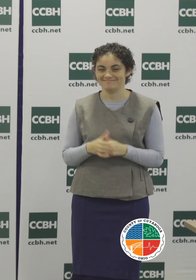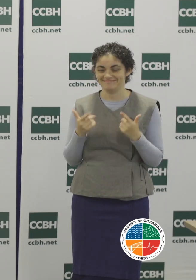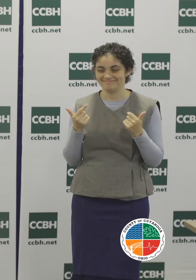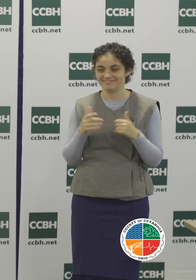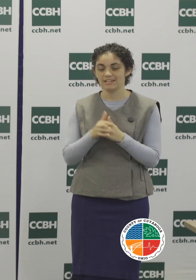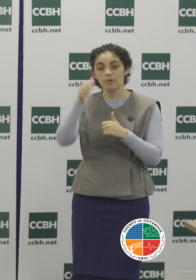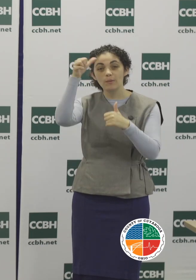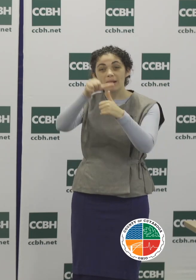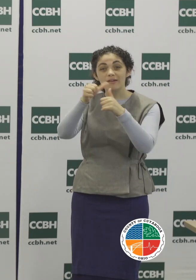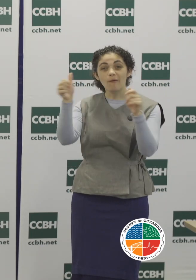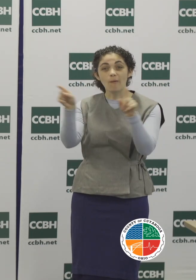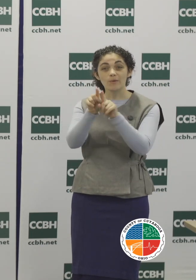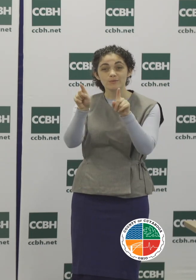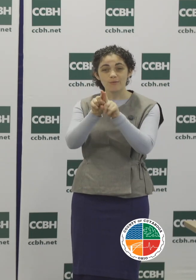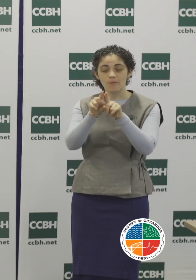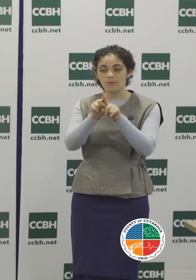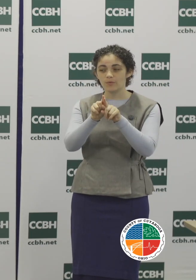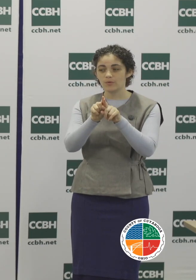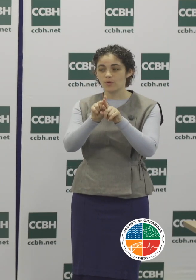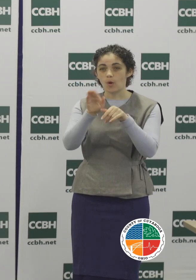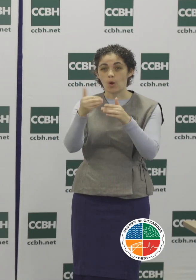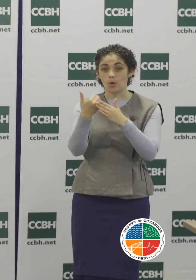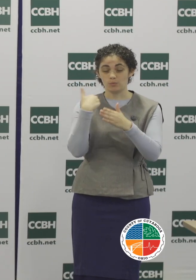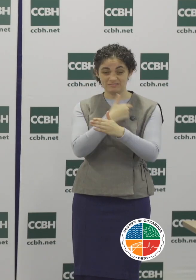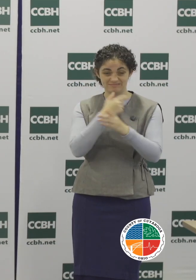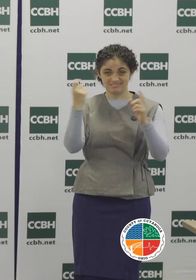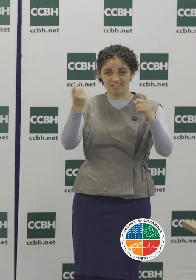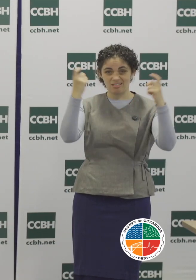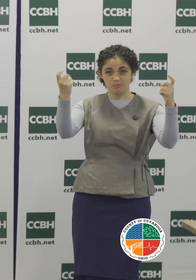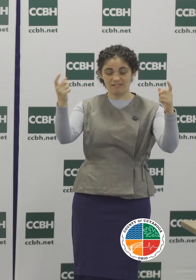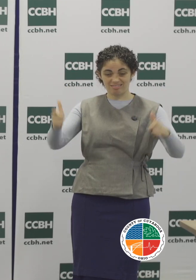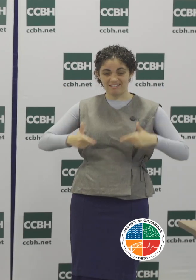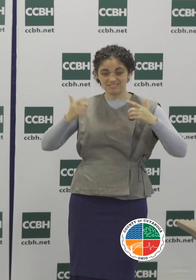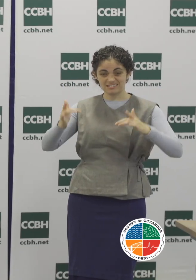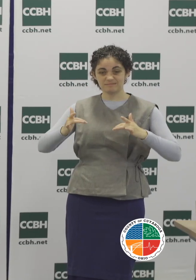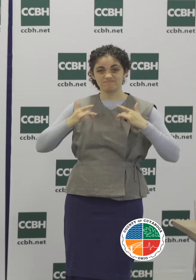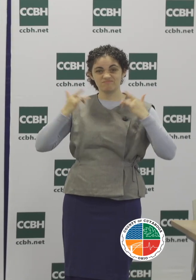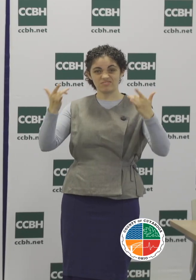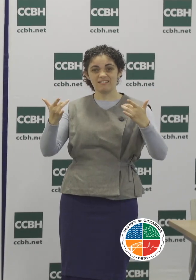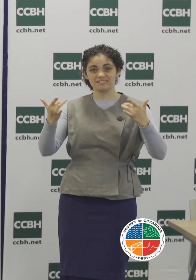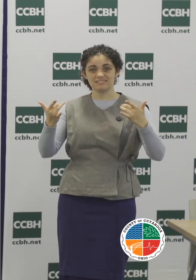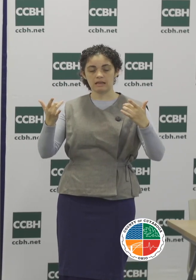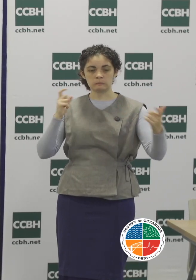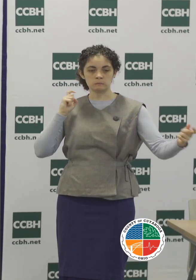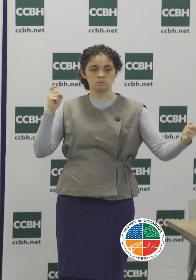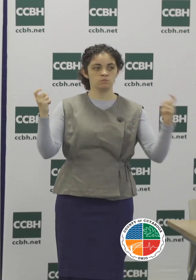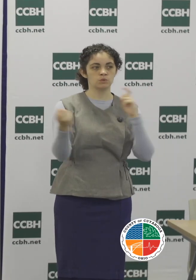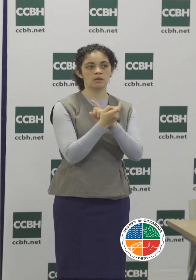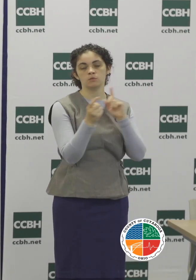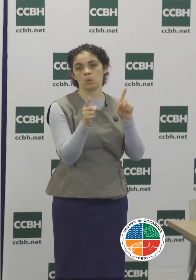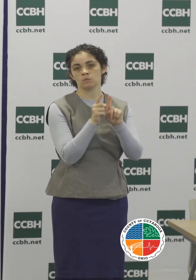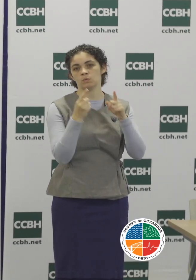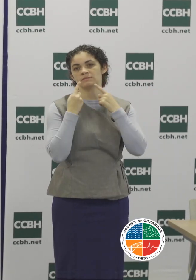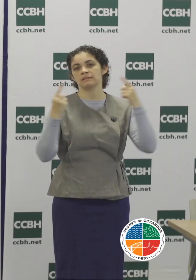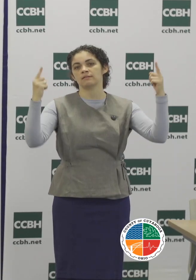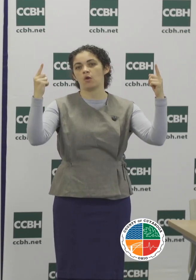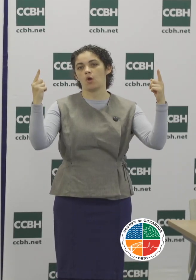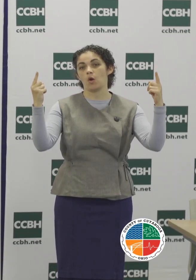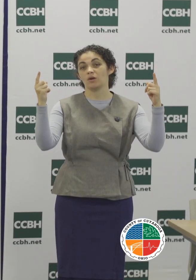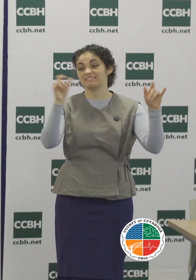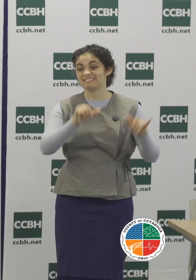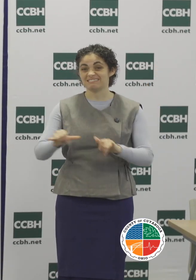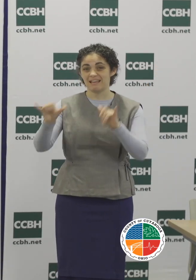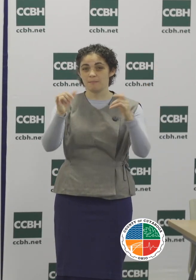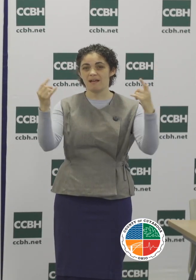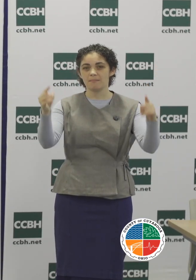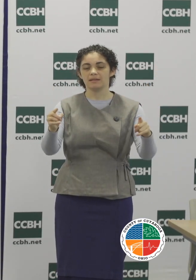It's a reminder that although the ways we've celebrated life's important events have been altered, the achievements are still the same,